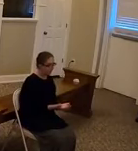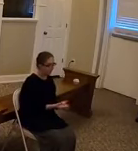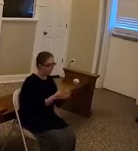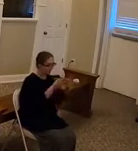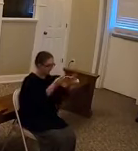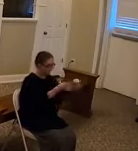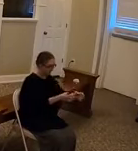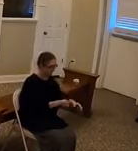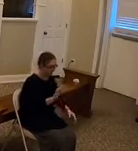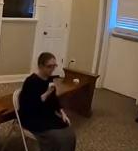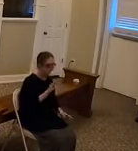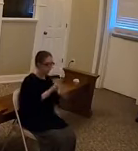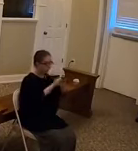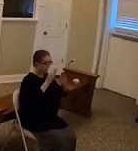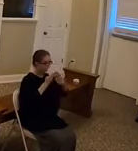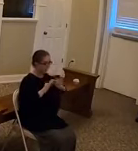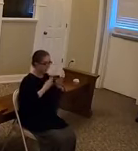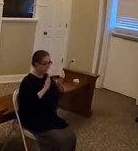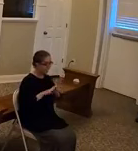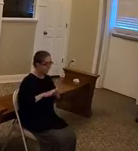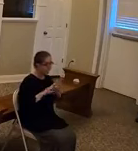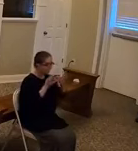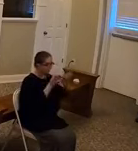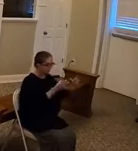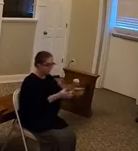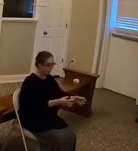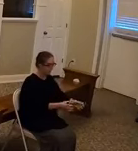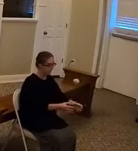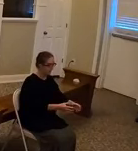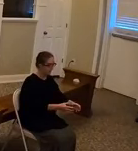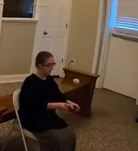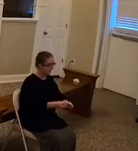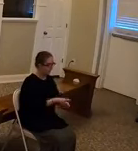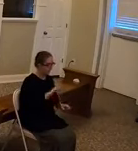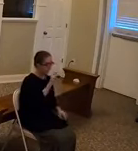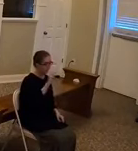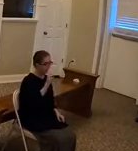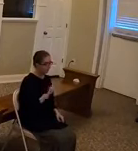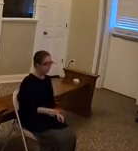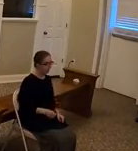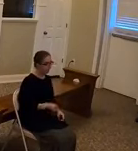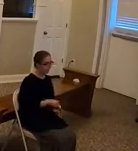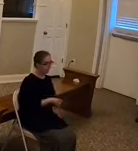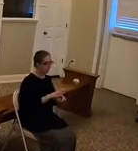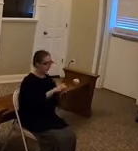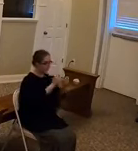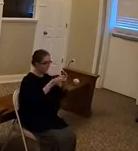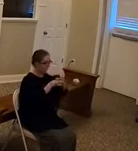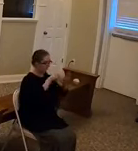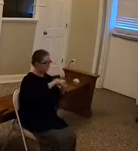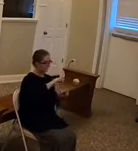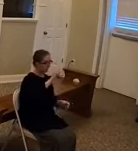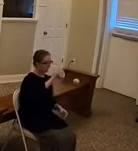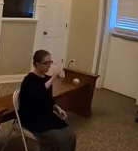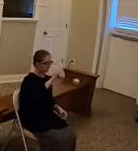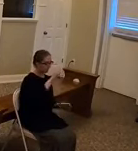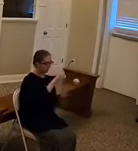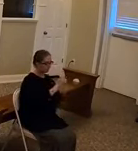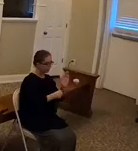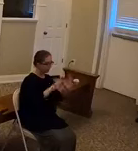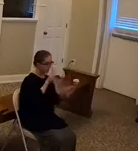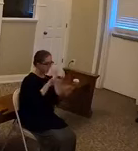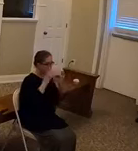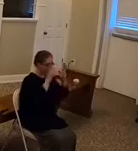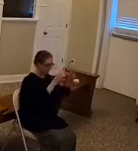they would place you by a gate of the city, or they would place you as the lame man in the story in Acts chapter 3.